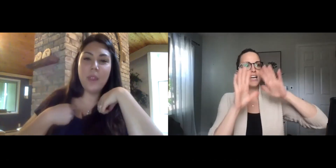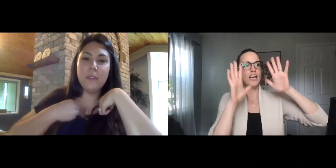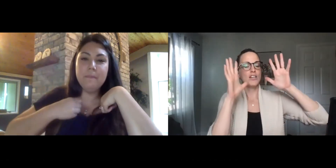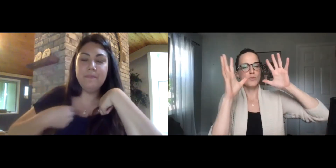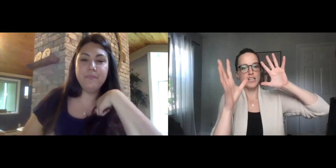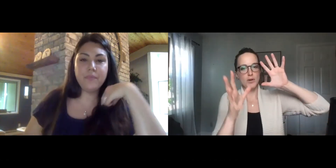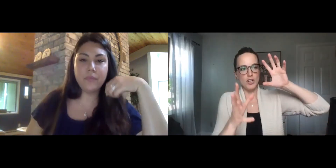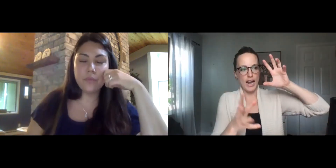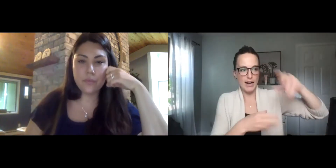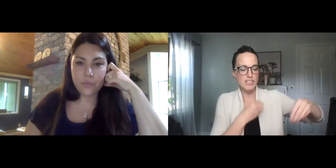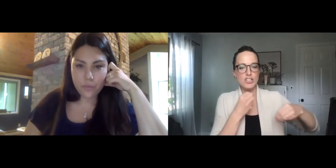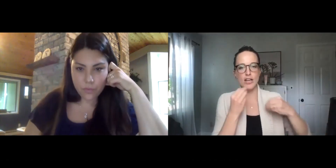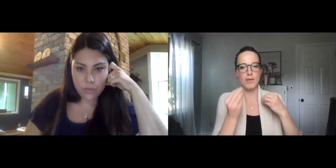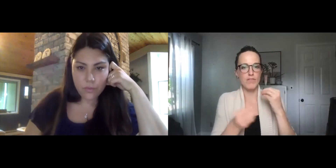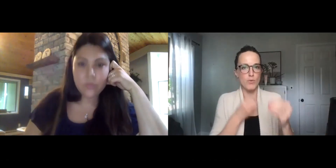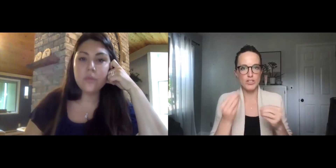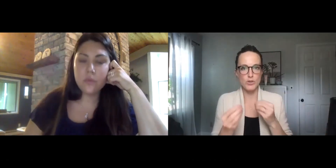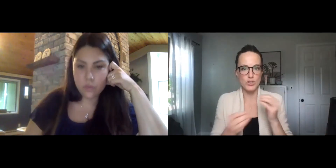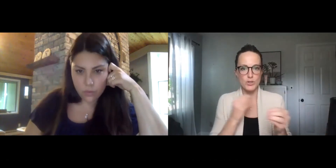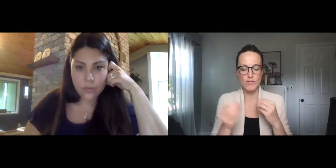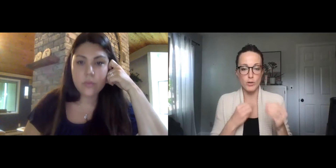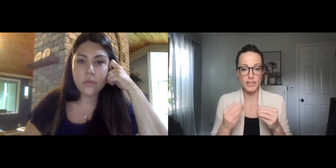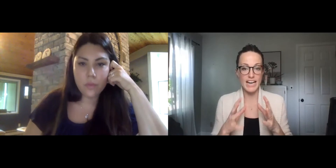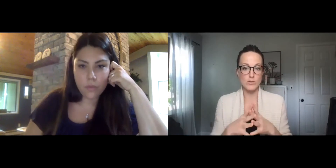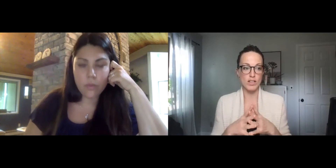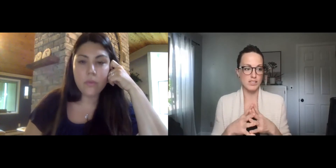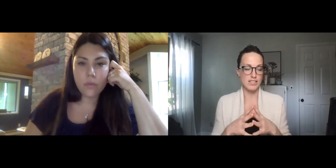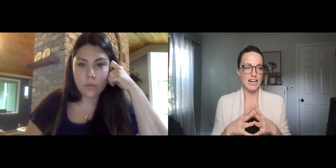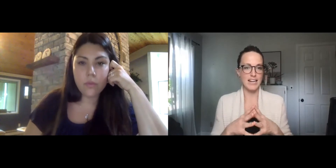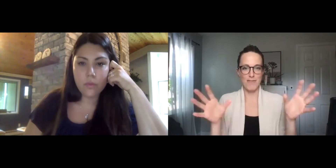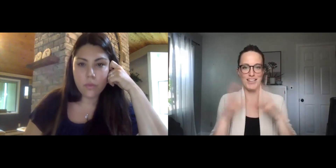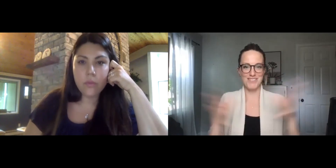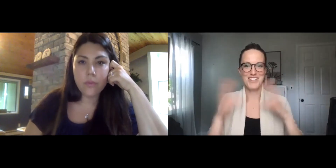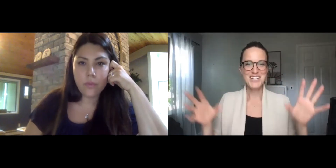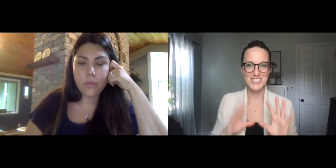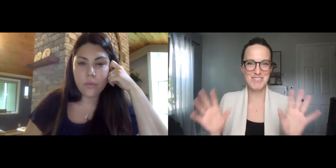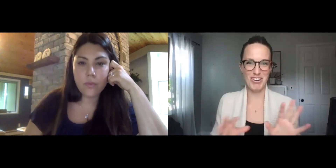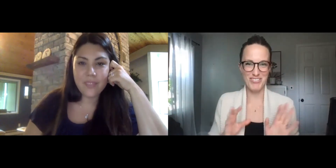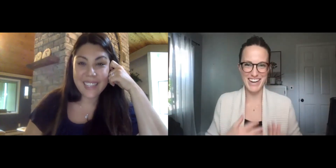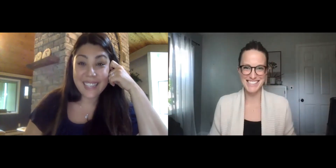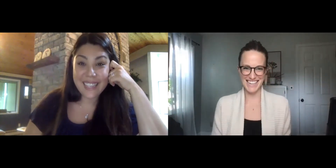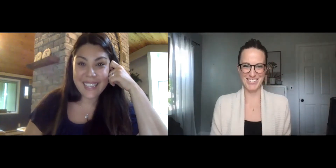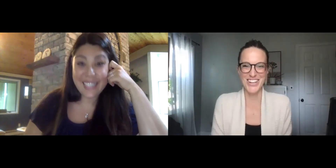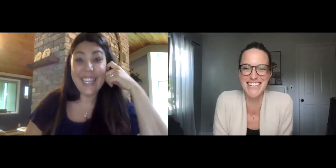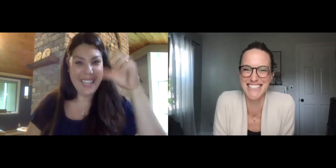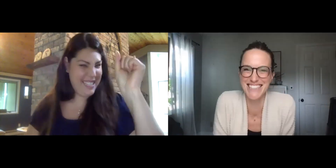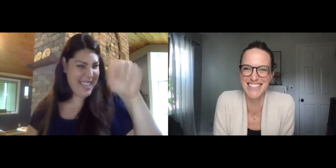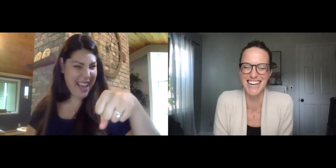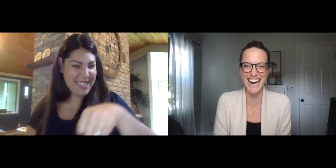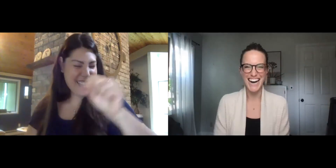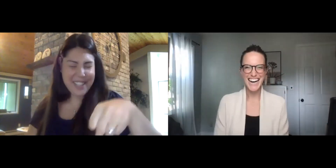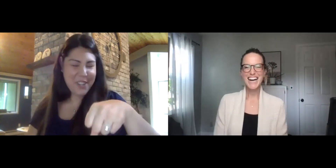into like, so we talked about how to teach them. If you want to, you can do it verbally as well as the signing. I feel like I'm doing more with my hands than I normally